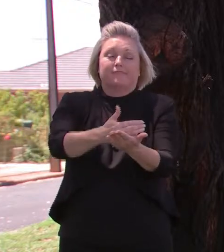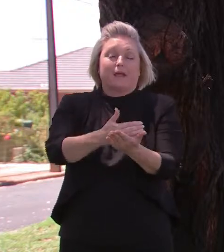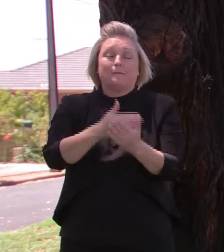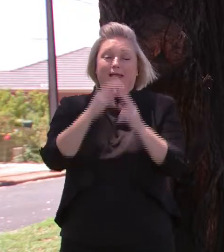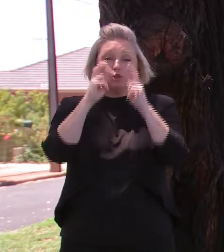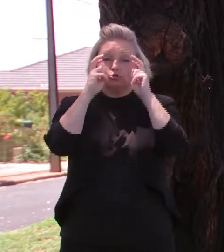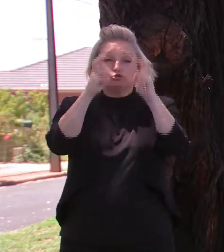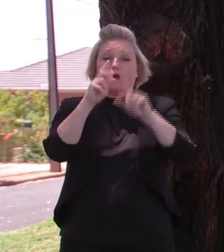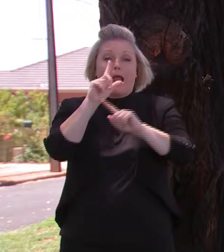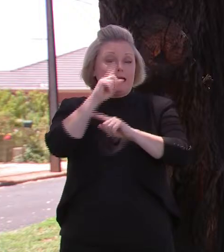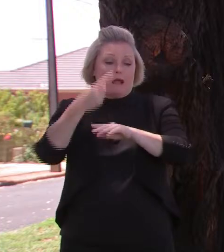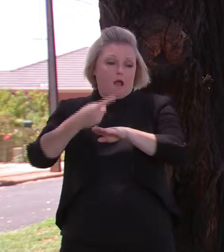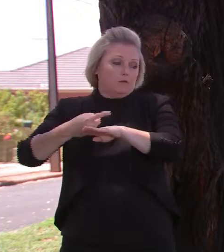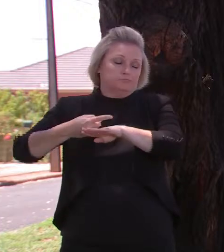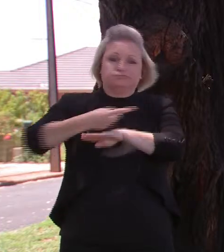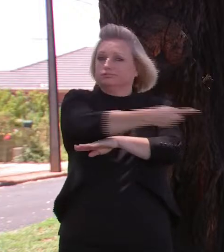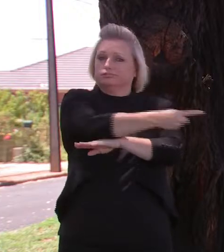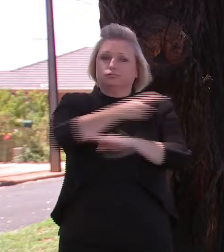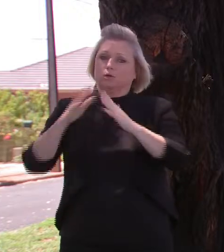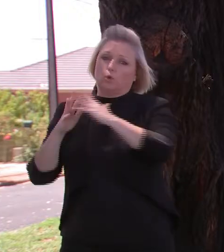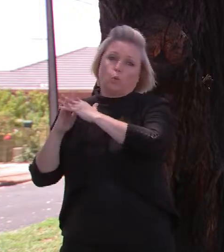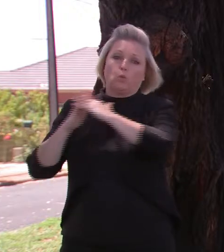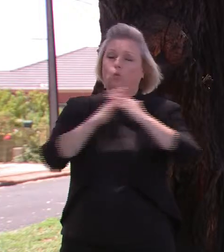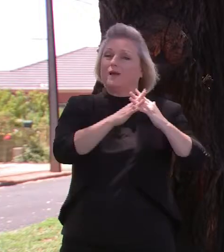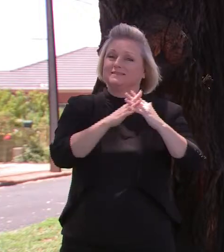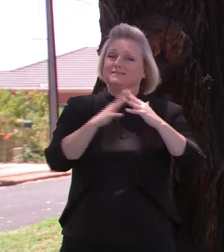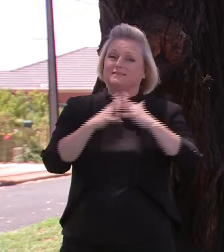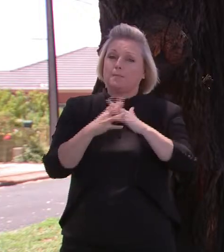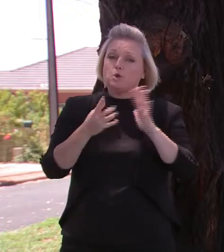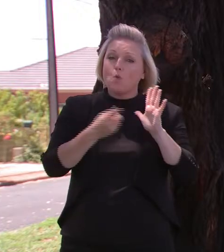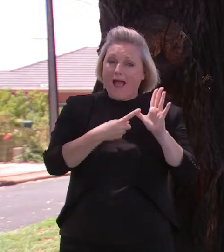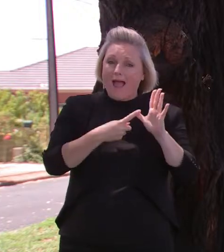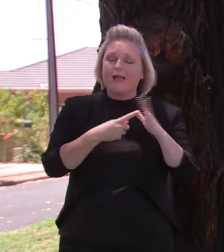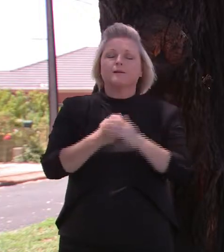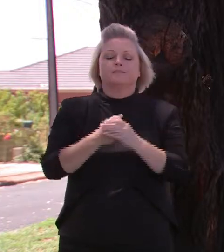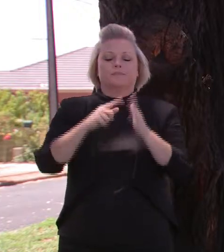everything they can to identify all those breaks and set about repairing them, but it's